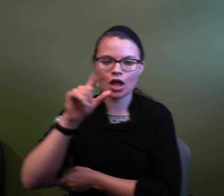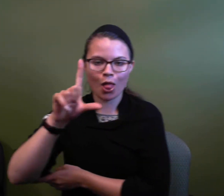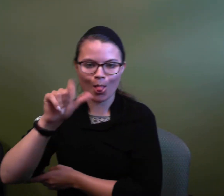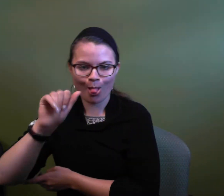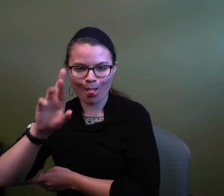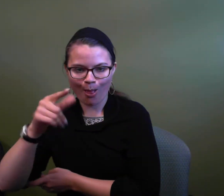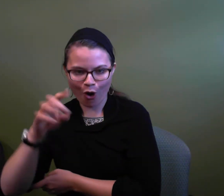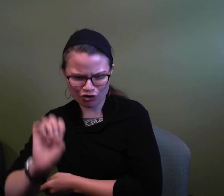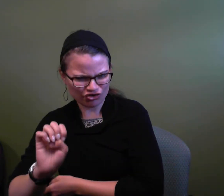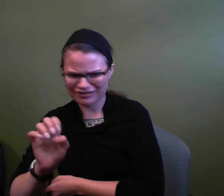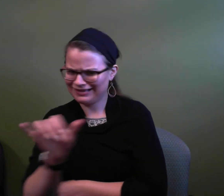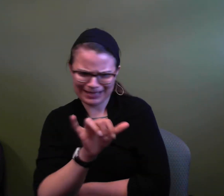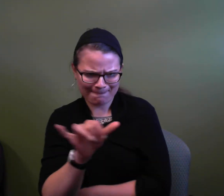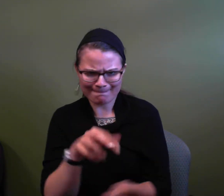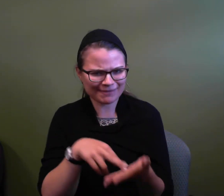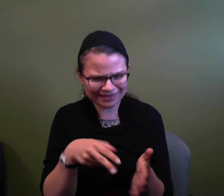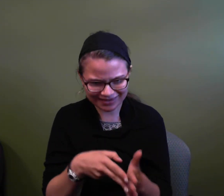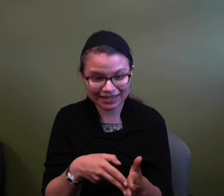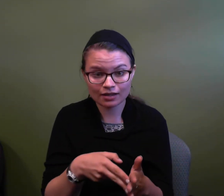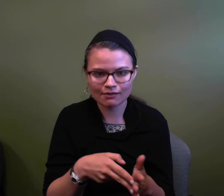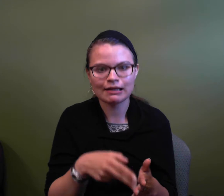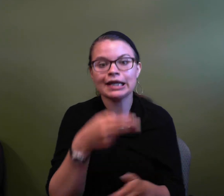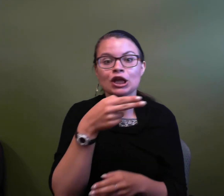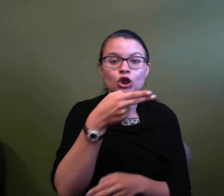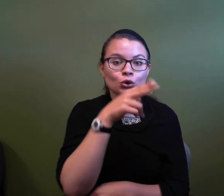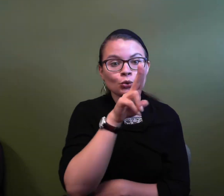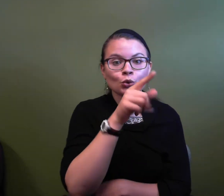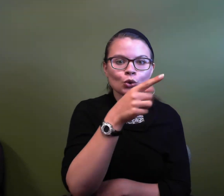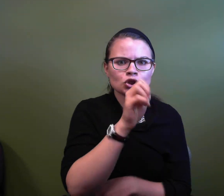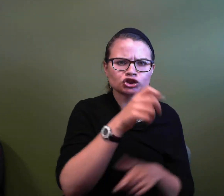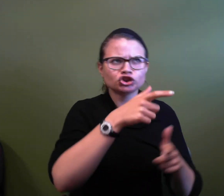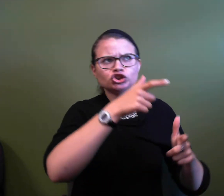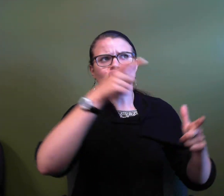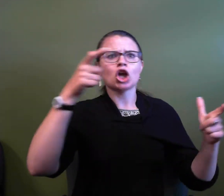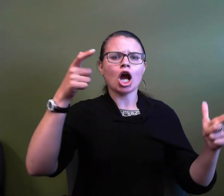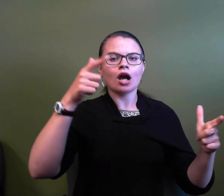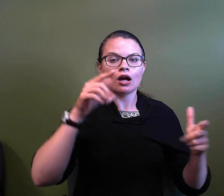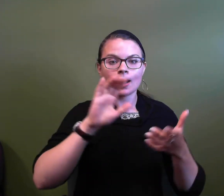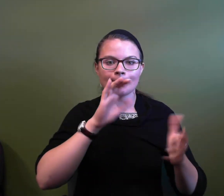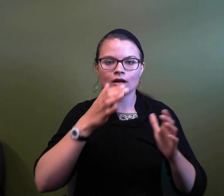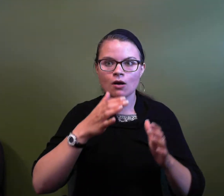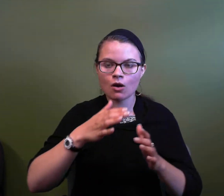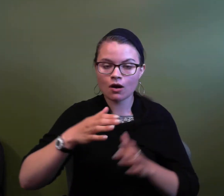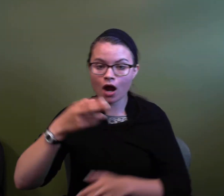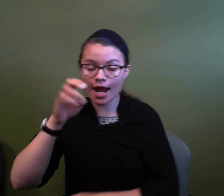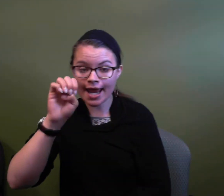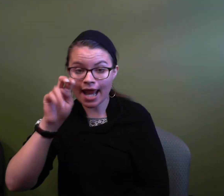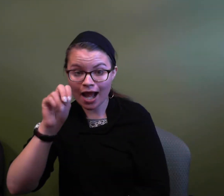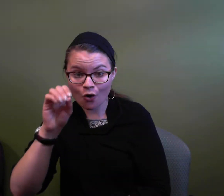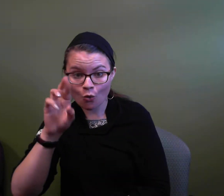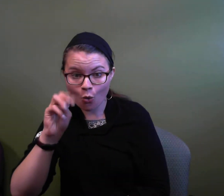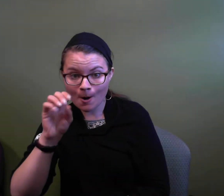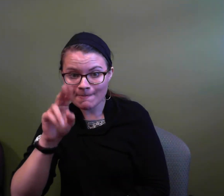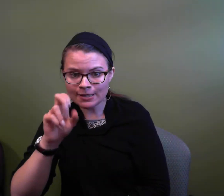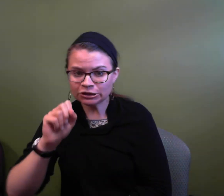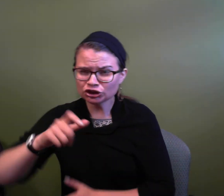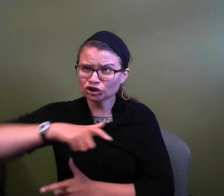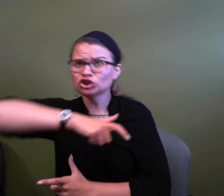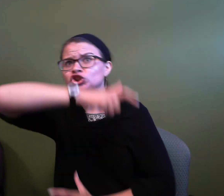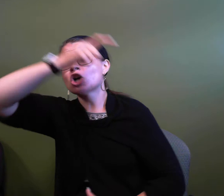like huge, enormous. These are synonyms of each other, same meaning, but they're different words. So you need to